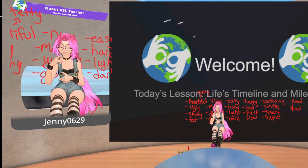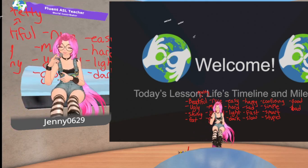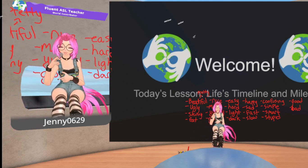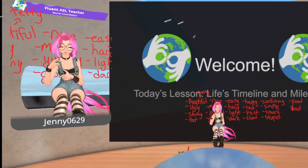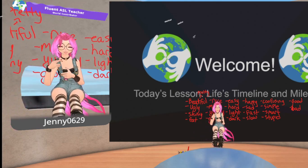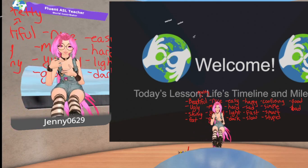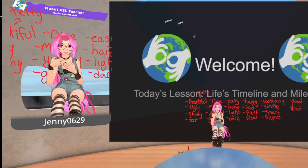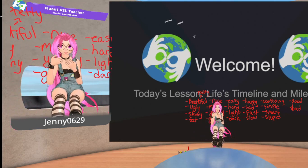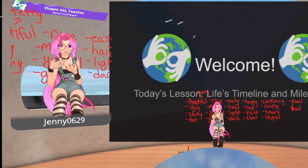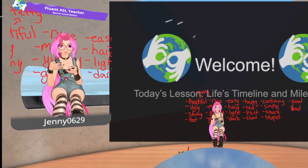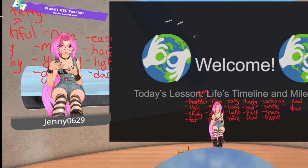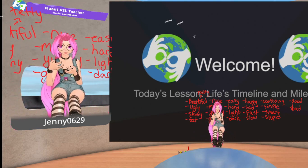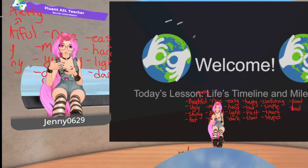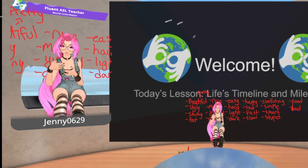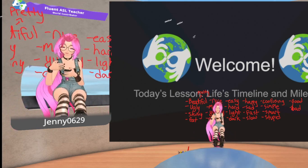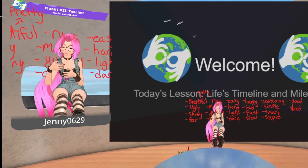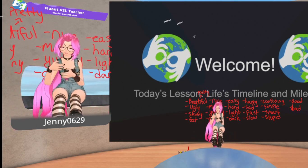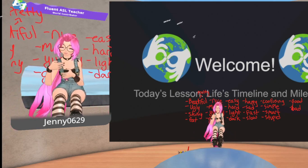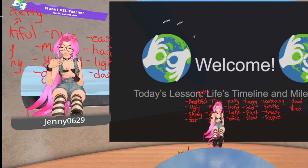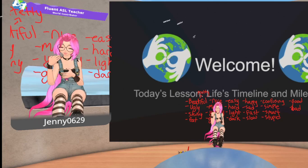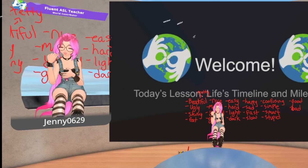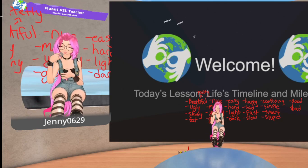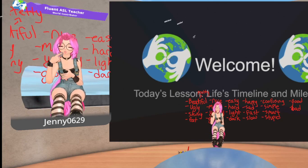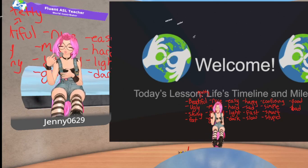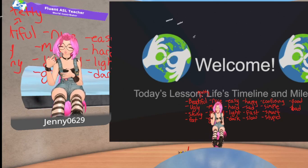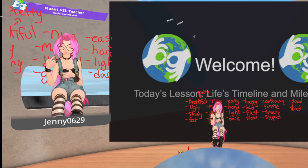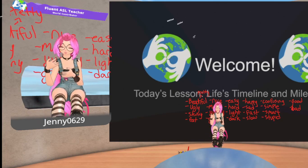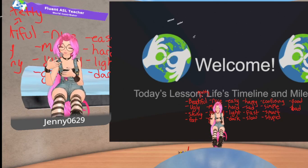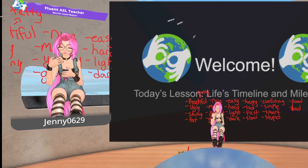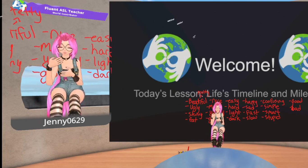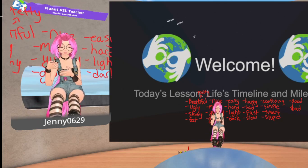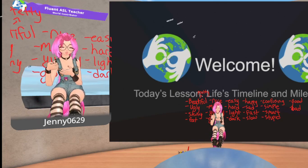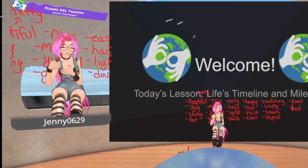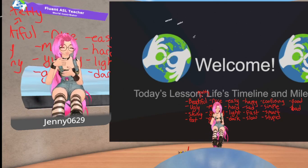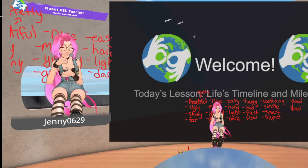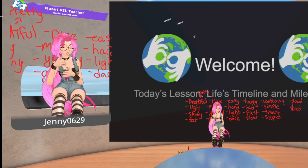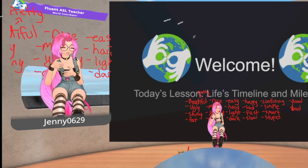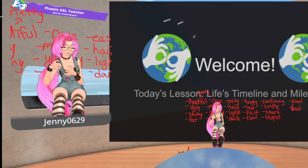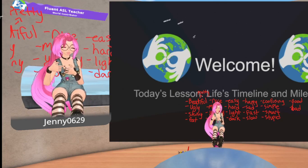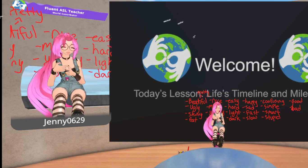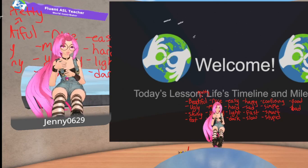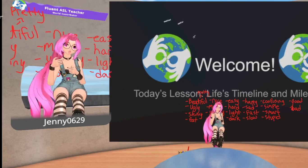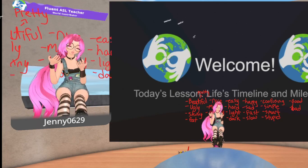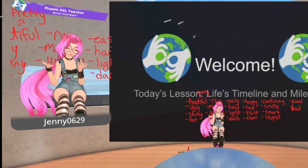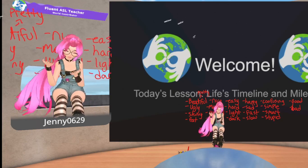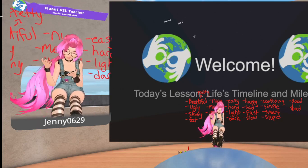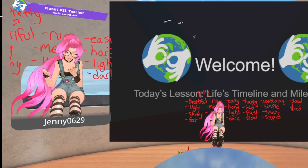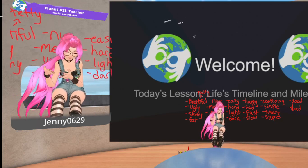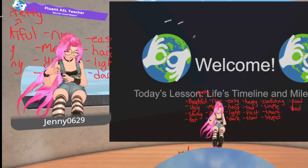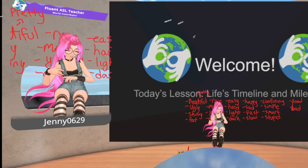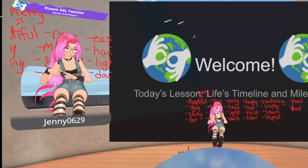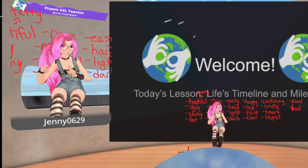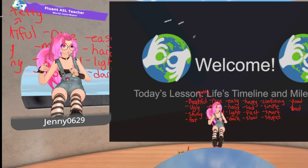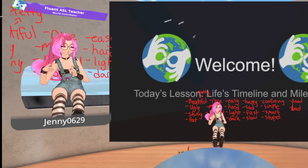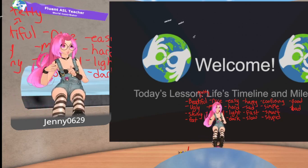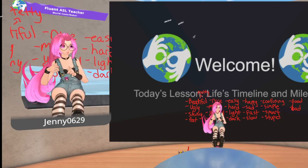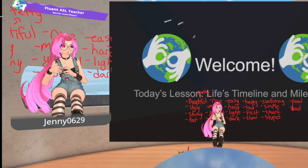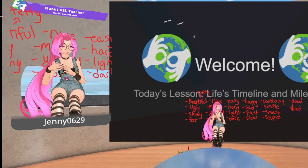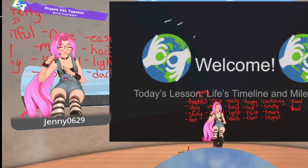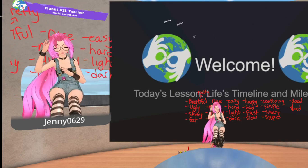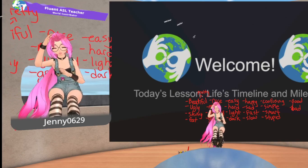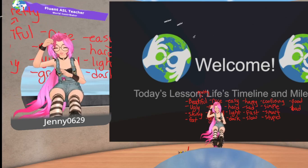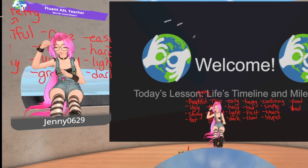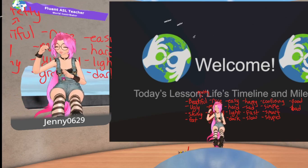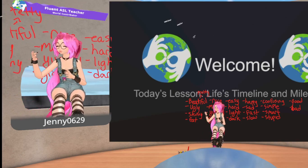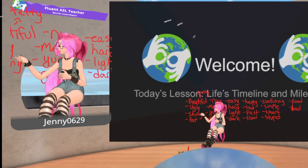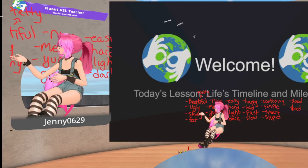thought that was a really interesting observation to say, like, if a deaf person were to say something, it's not out of malice. I mean, it might be, but it's